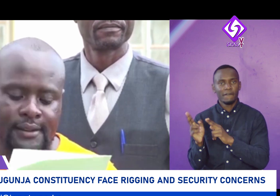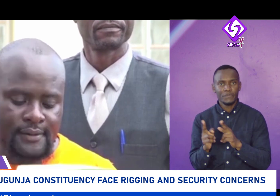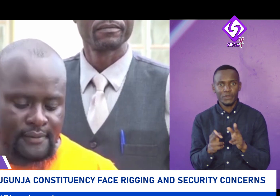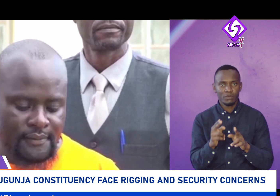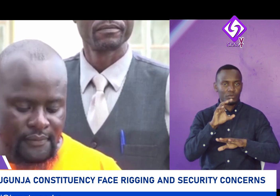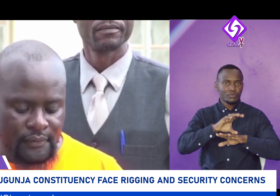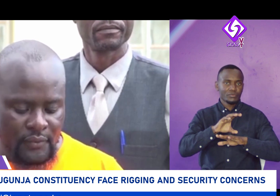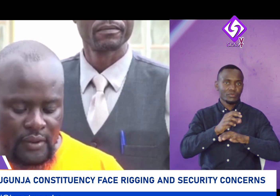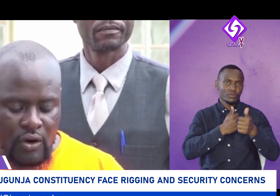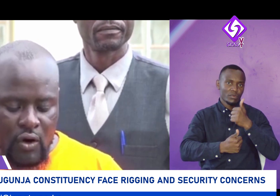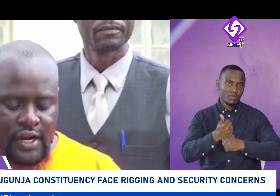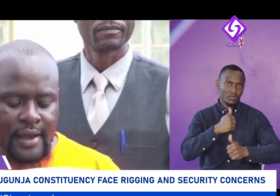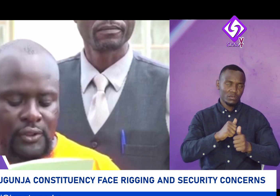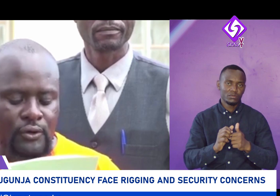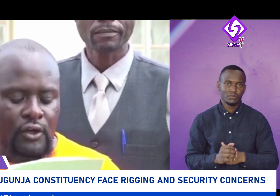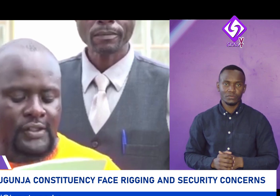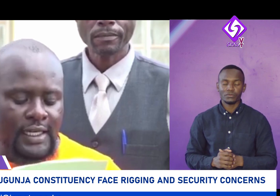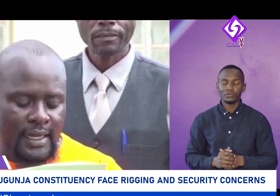activities. ODM should consider